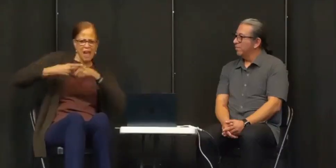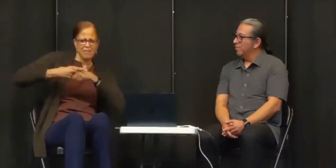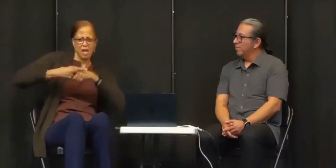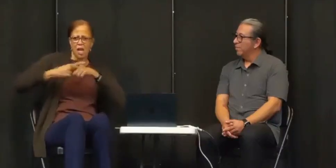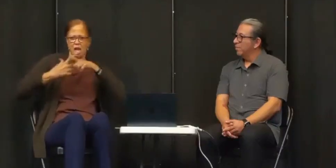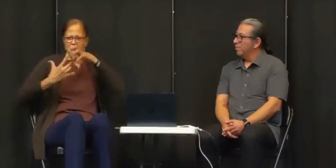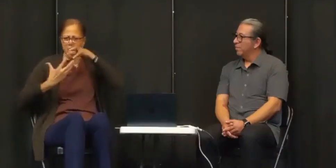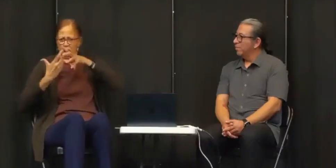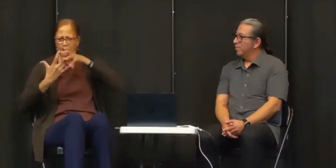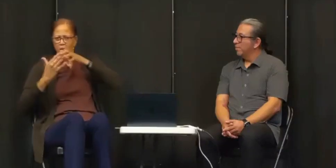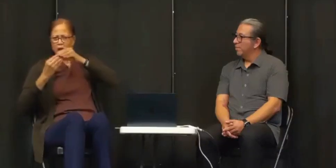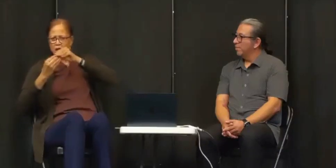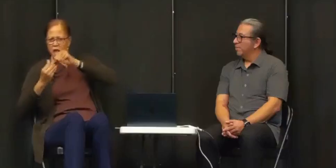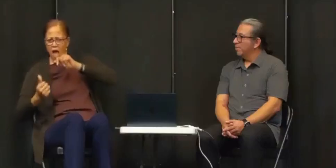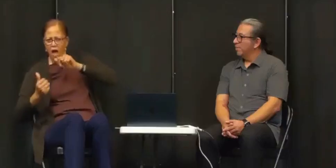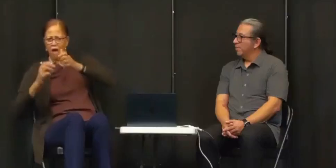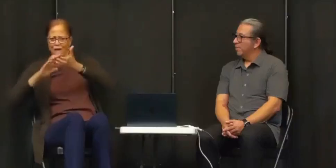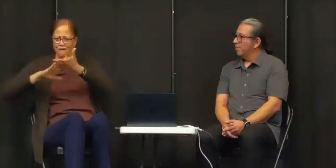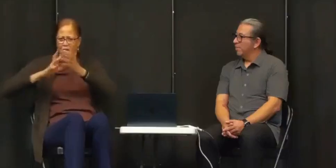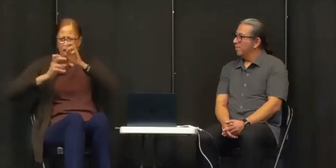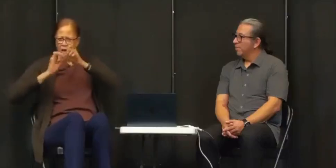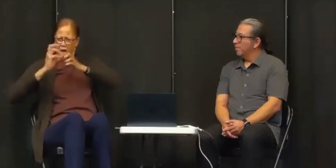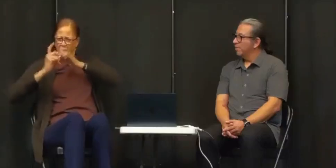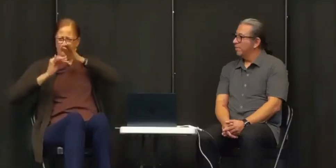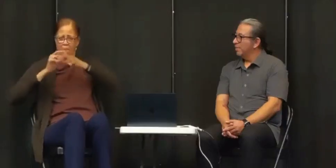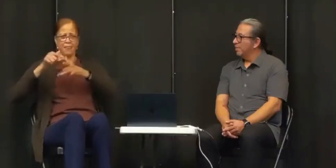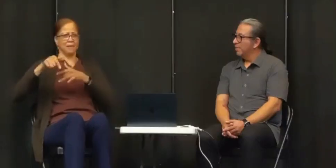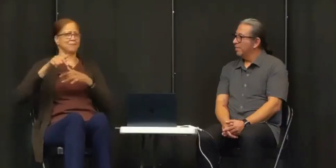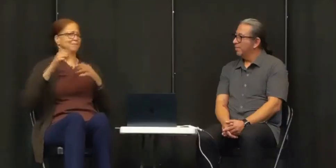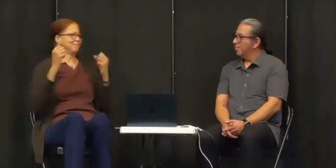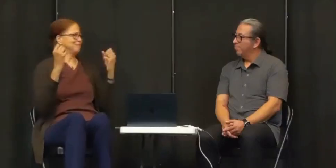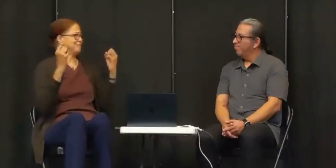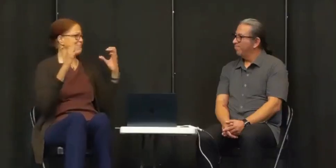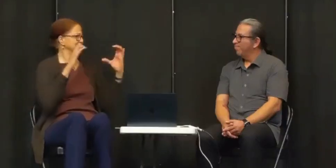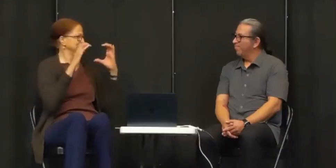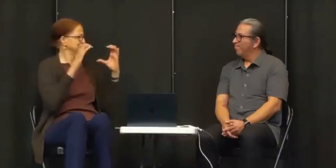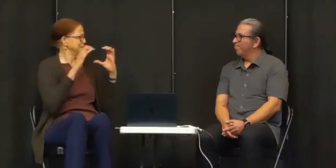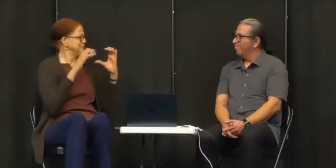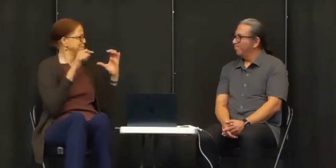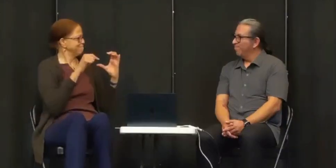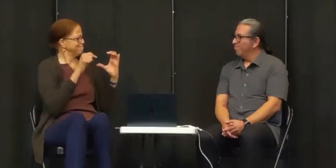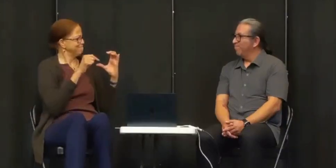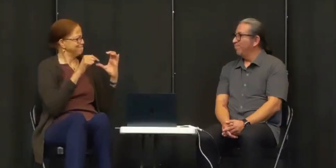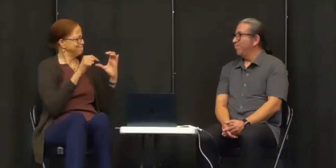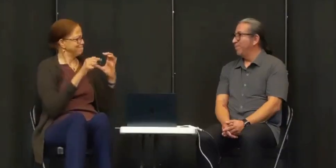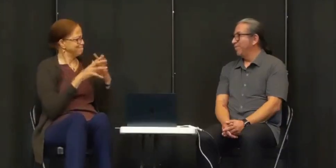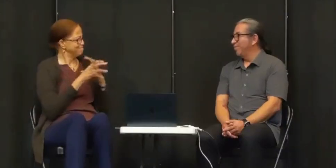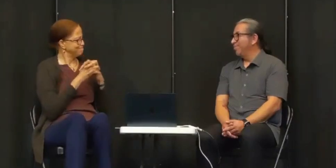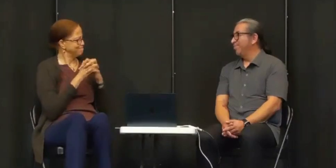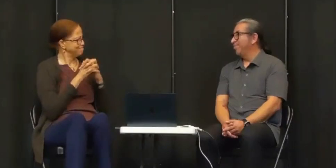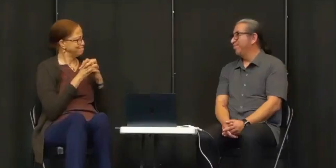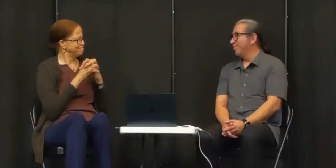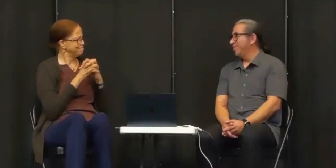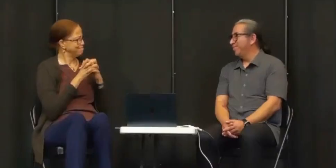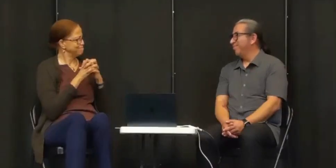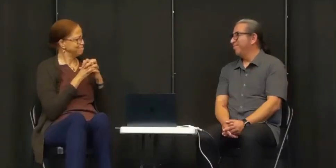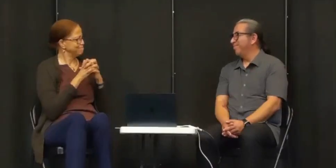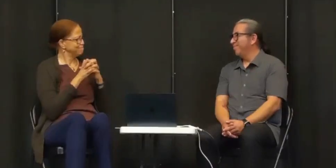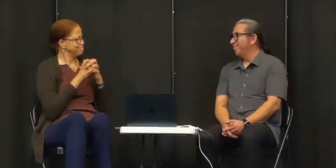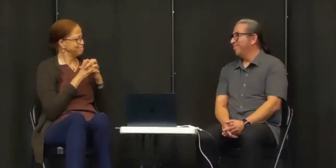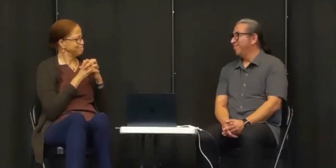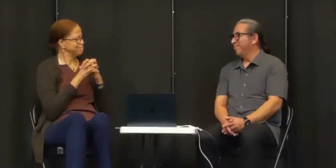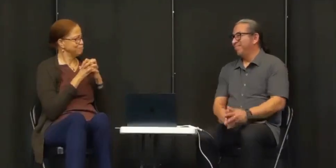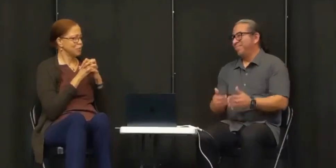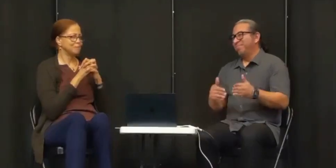know, I've had enough. But really, it's not gonna come through communication. So communication is gonna be a lot